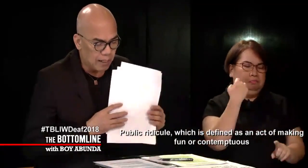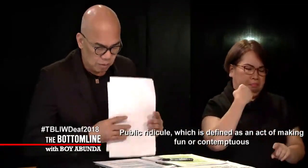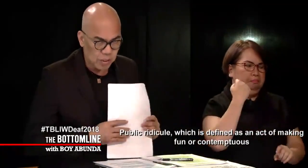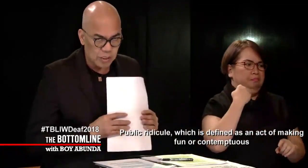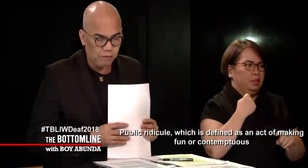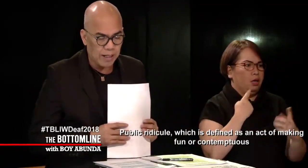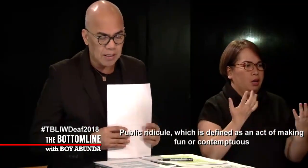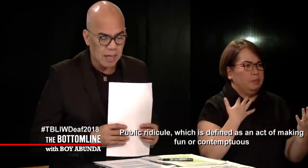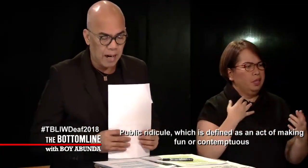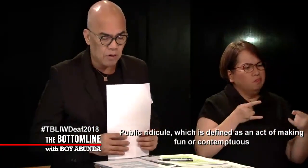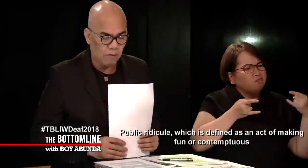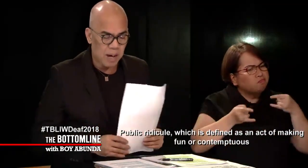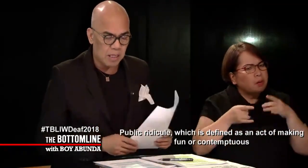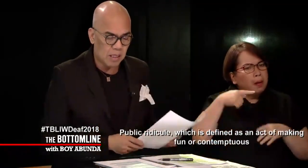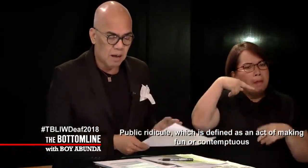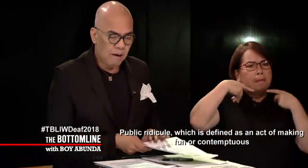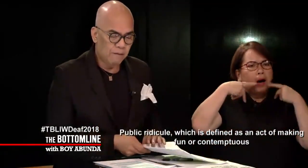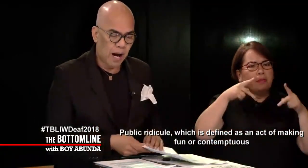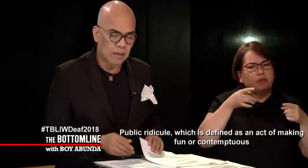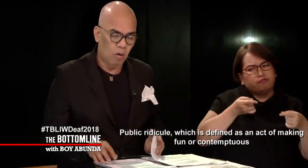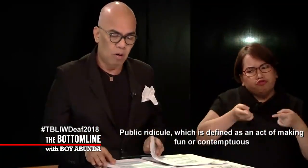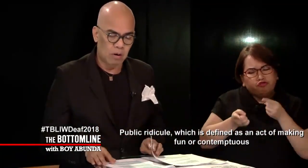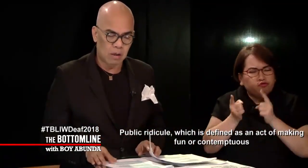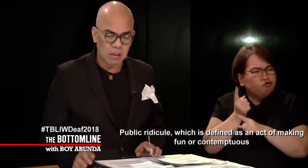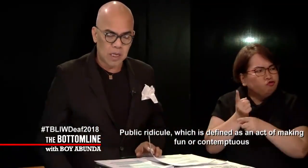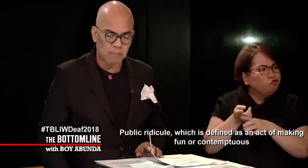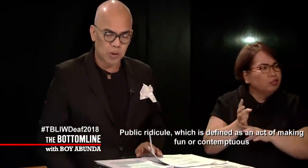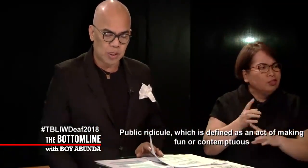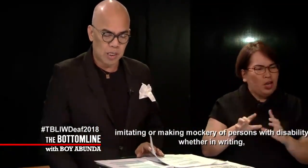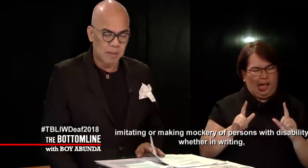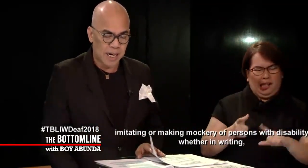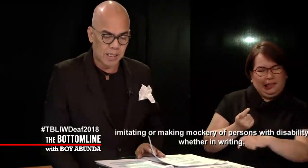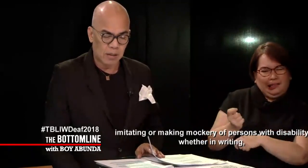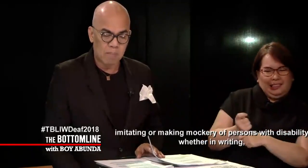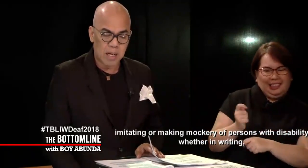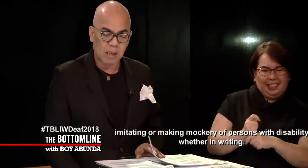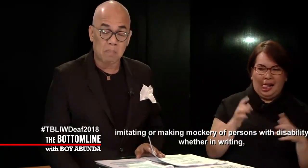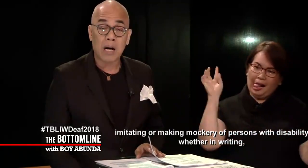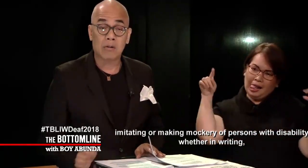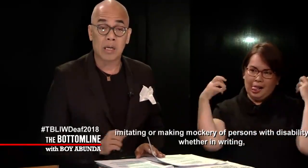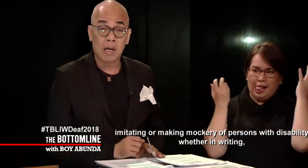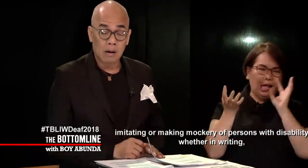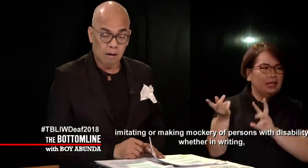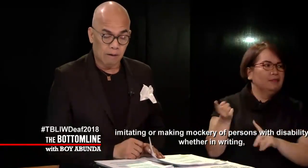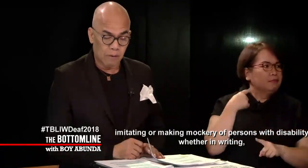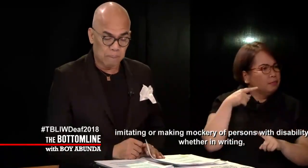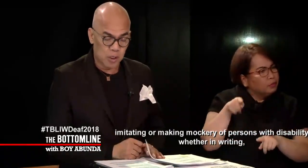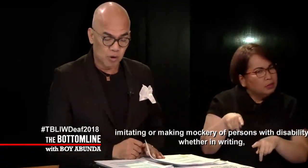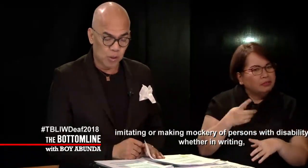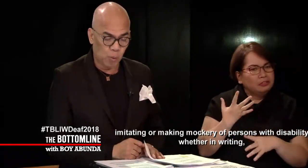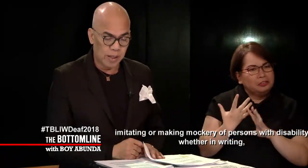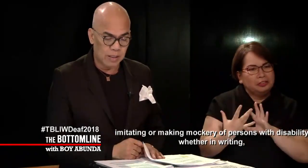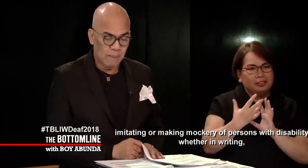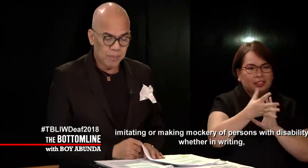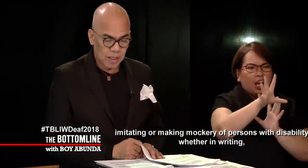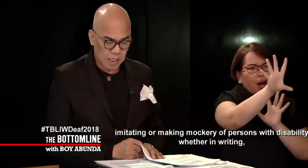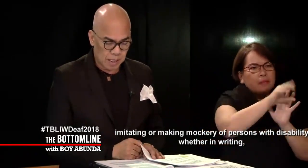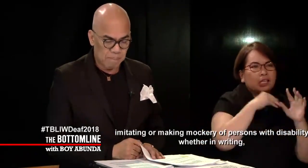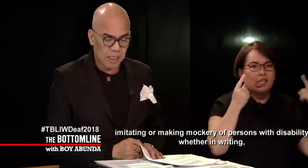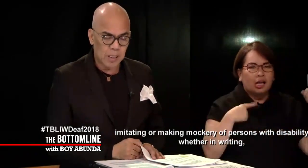an act which is defined as an act of making fun or contemptuous imitating or making mockery of persons